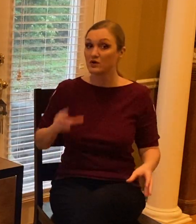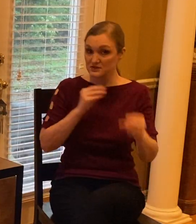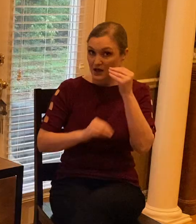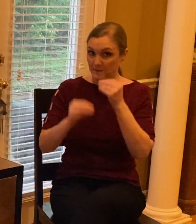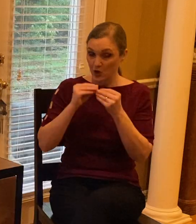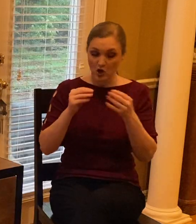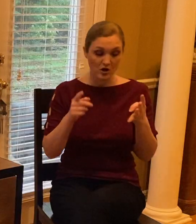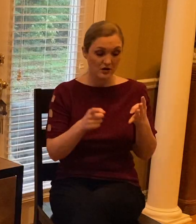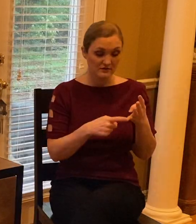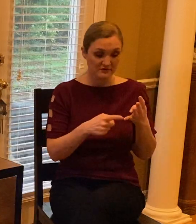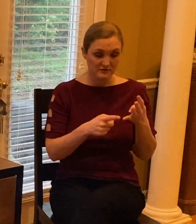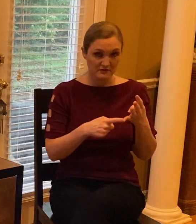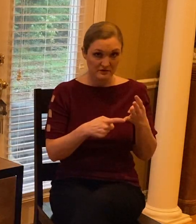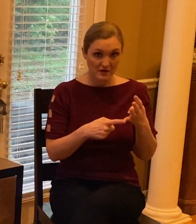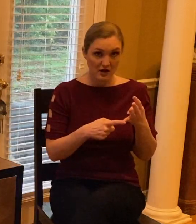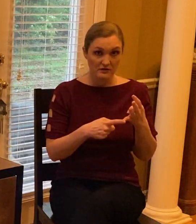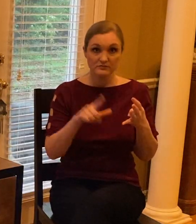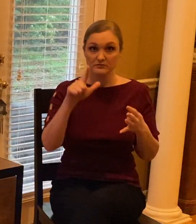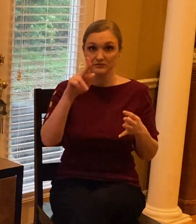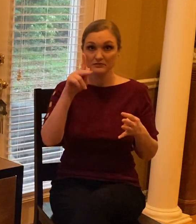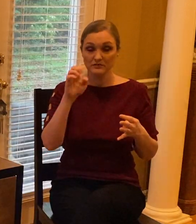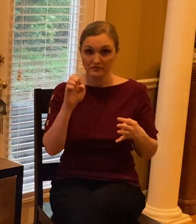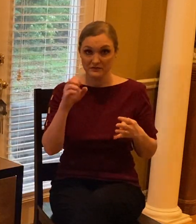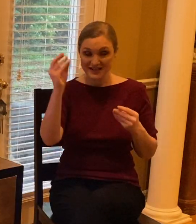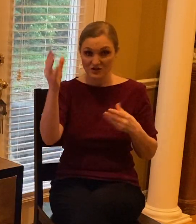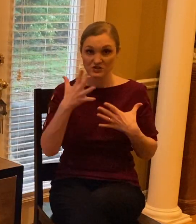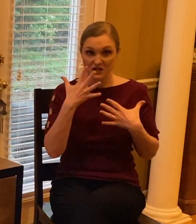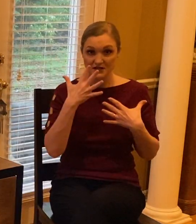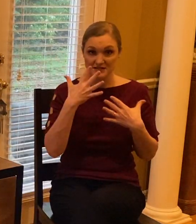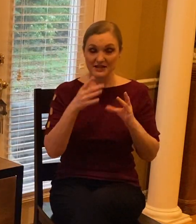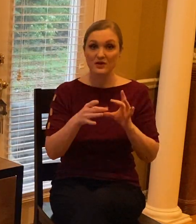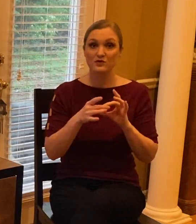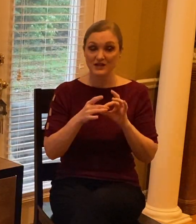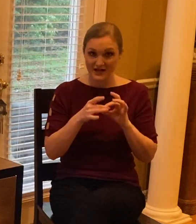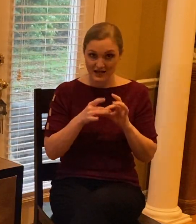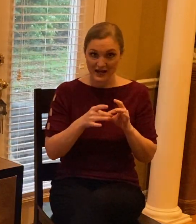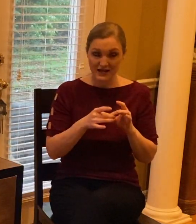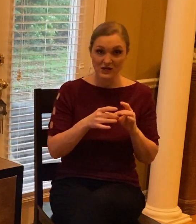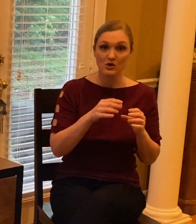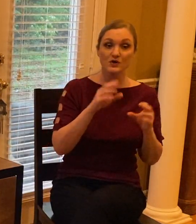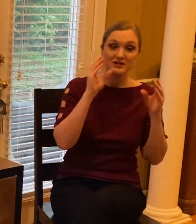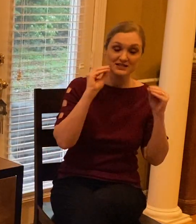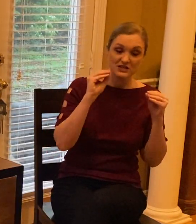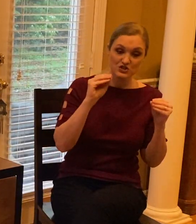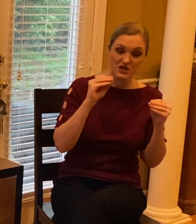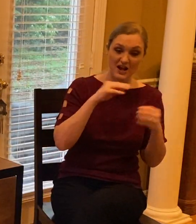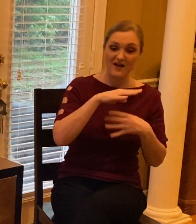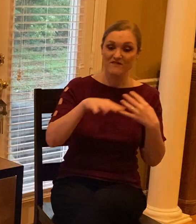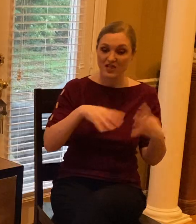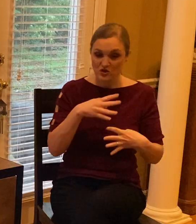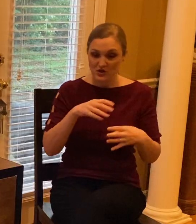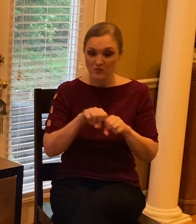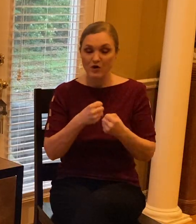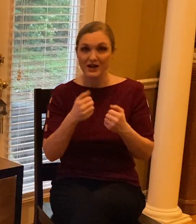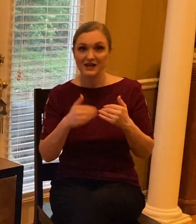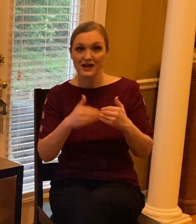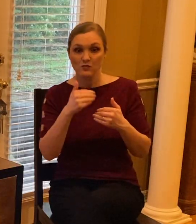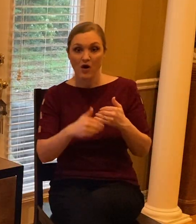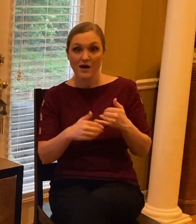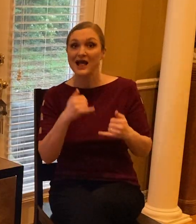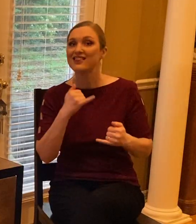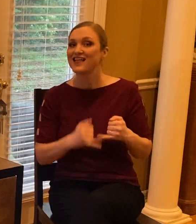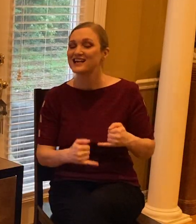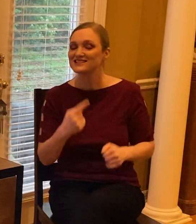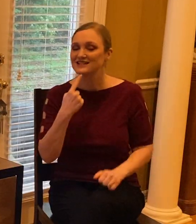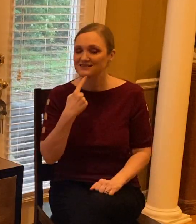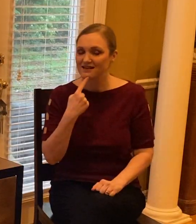Supper. And finally, Luke tells us this. They were dedicated to the apostles' teaching, to fellowship, to the breaking of bread. And then finally it